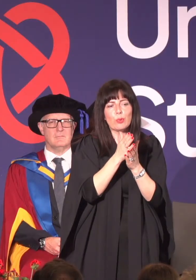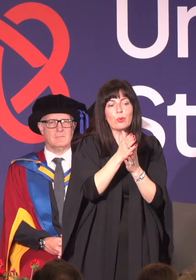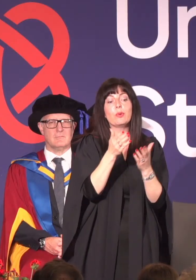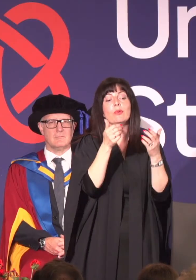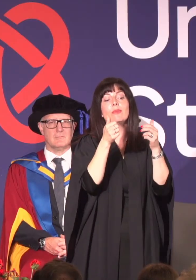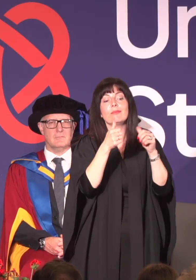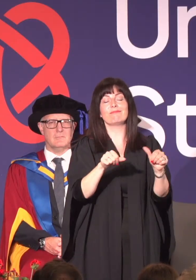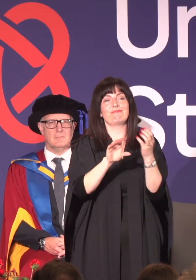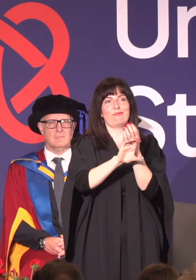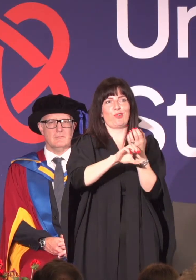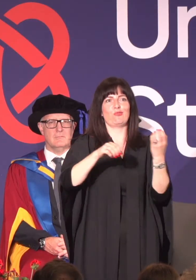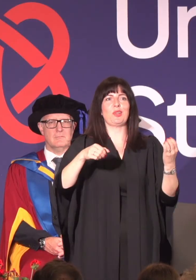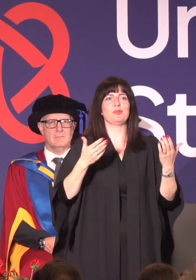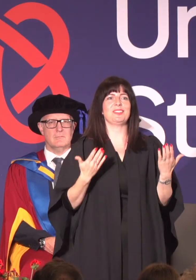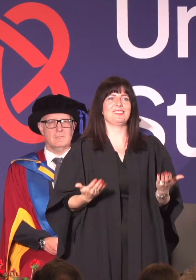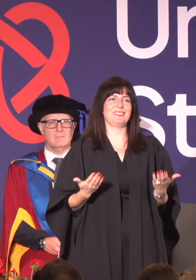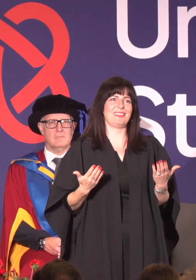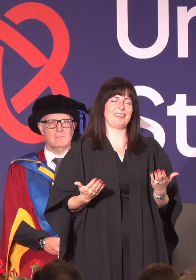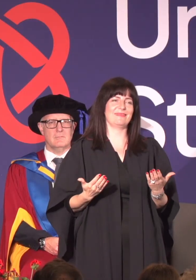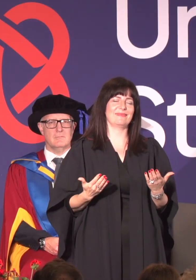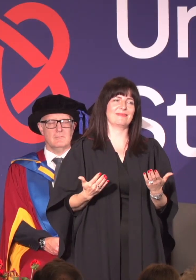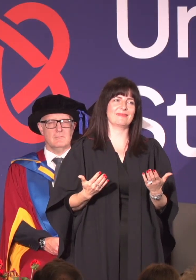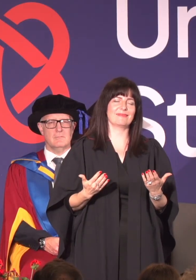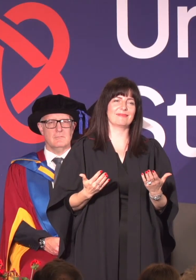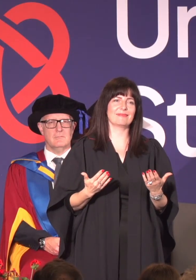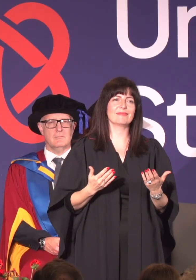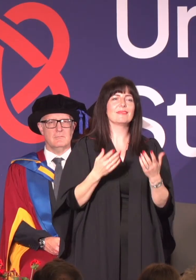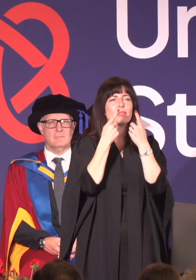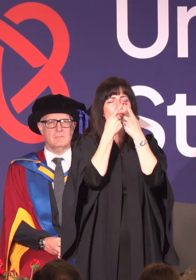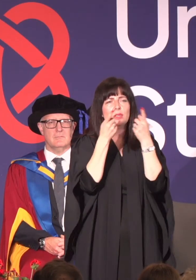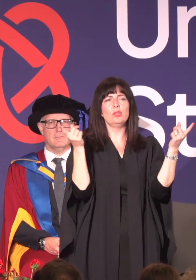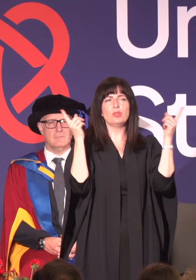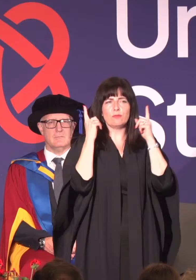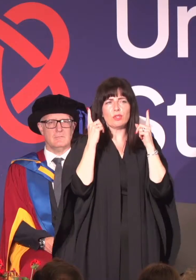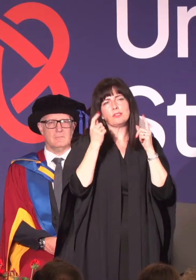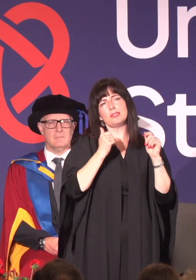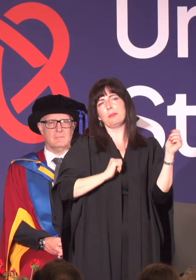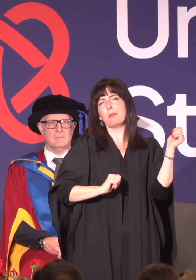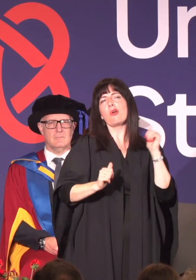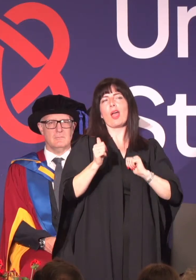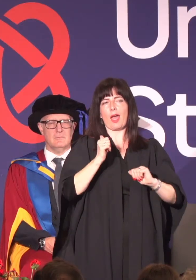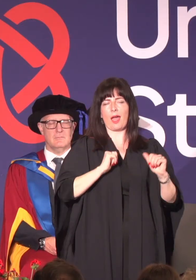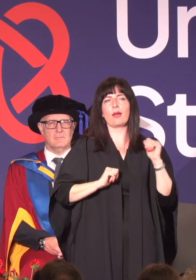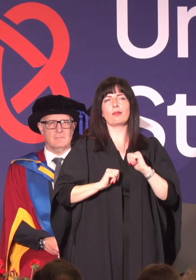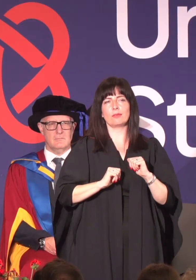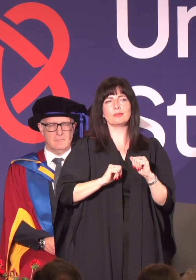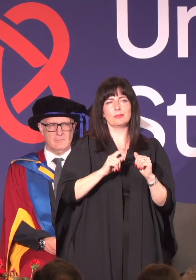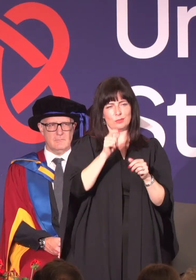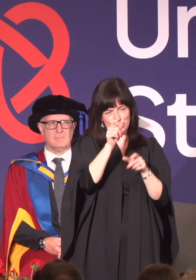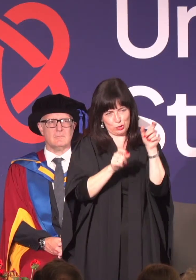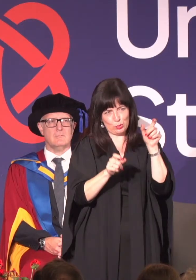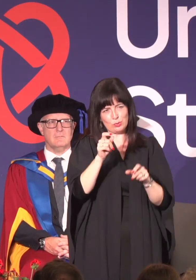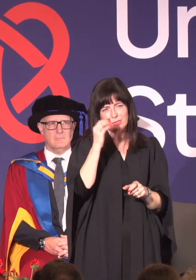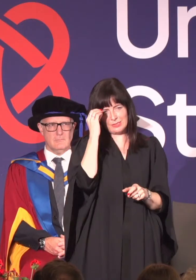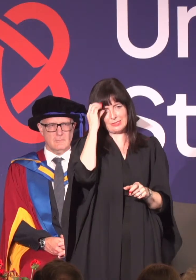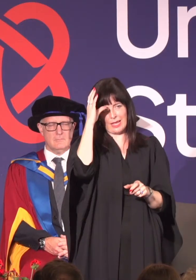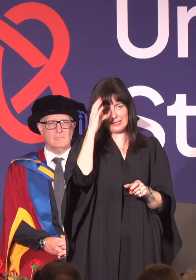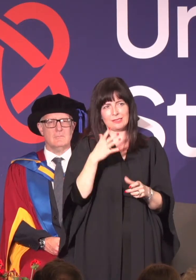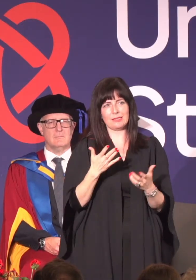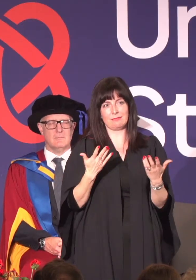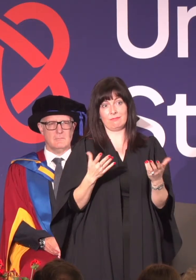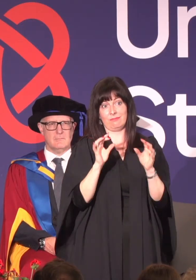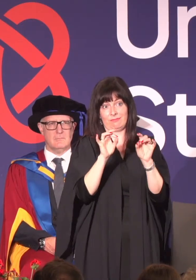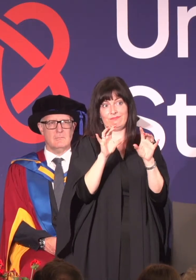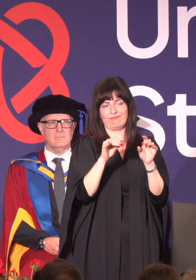in your graduation today. As a university, we pride ourselves on our talented students, and here is just